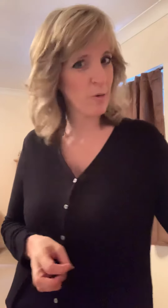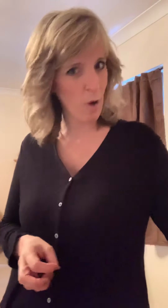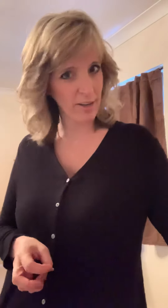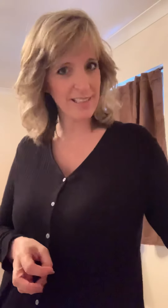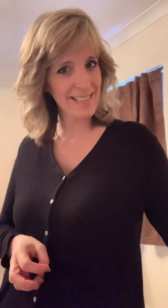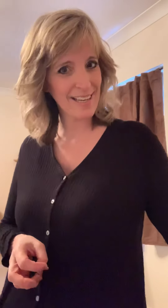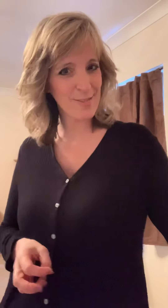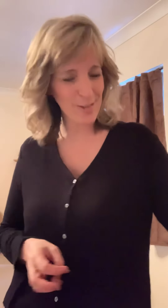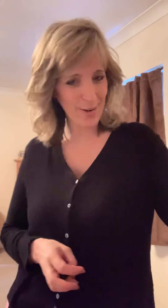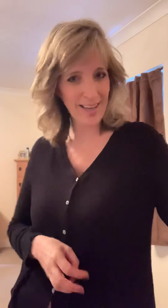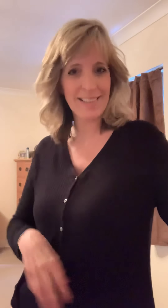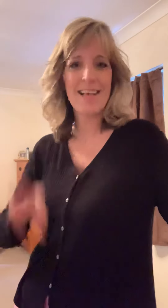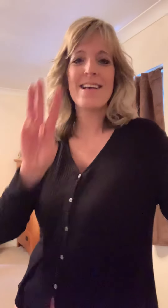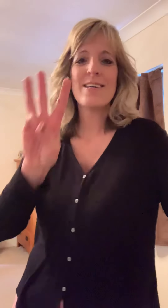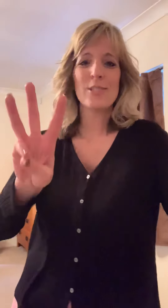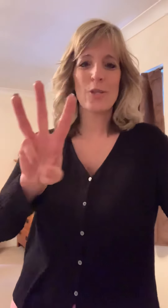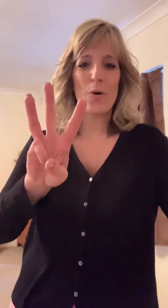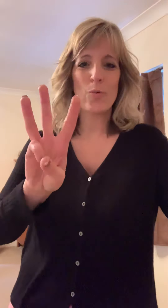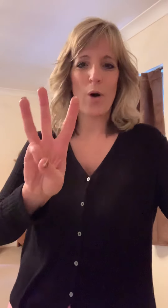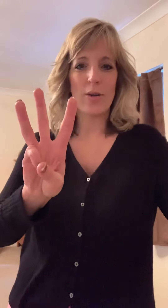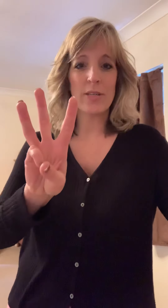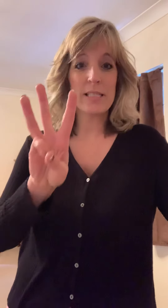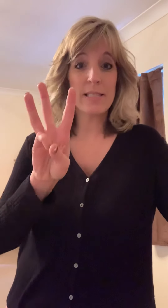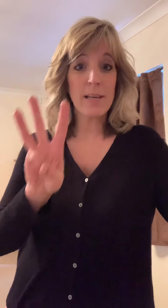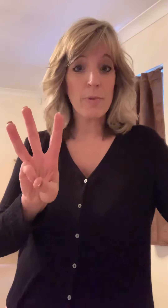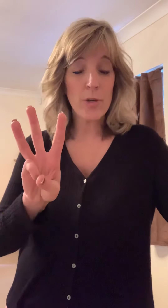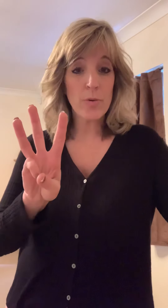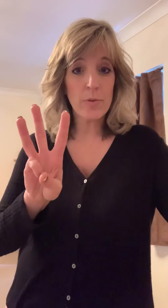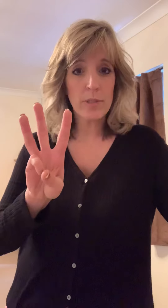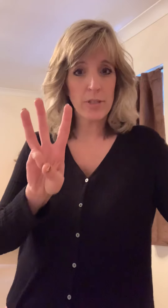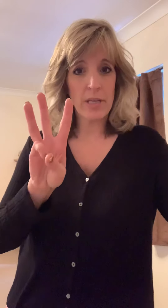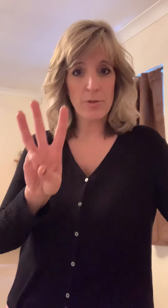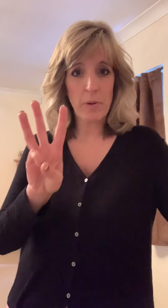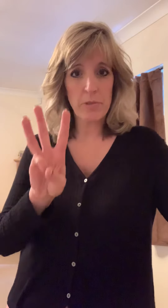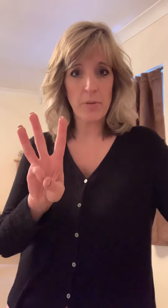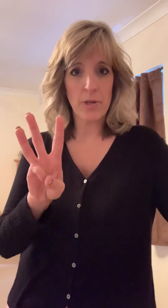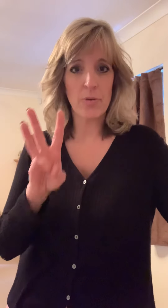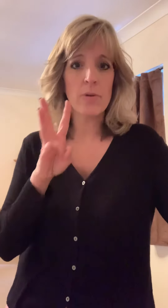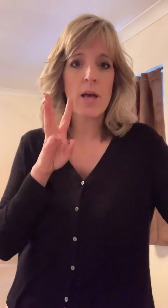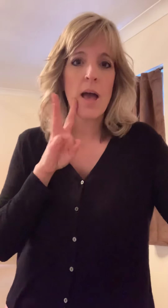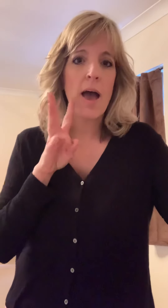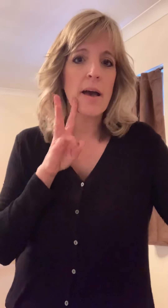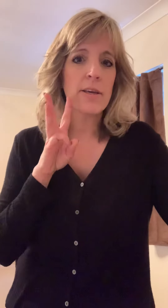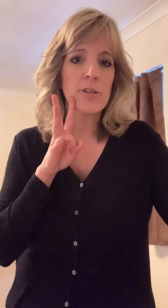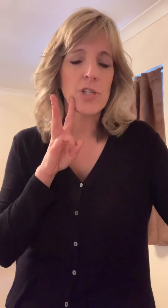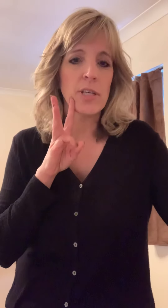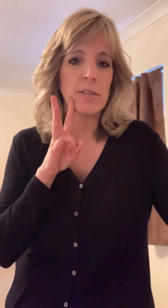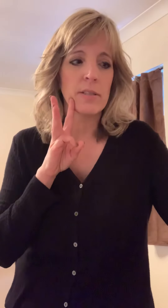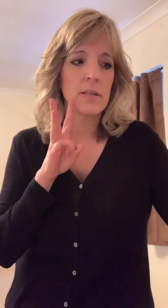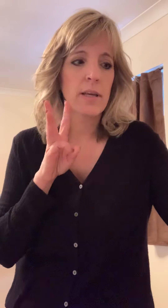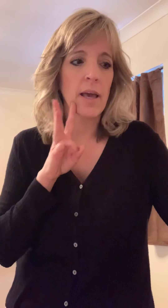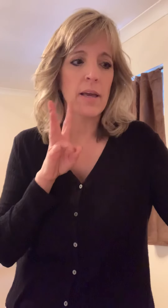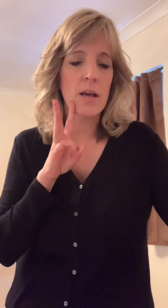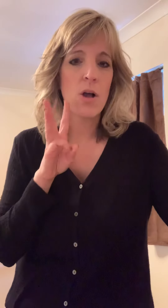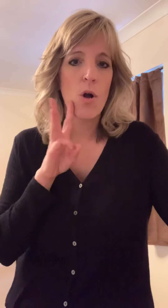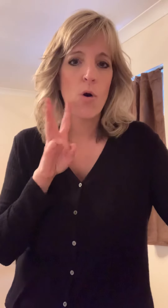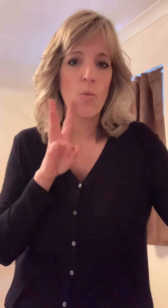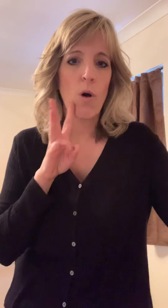water instead of soda. So water is a W. You guys remember W at your chin. Okay.